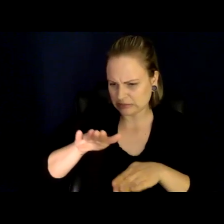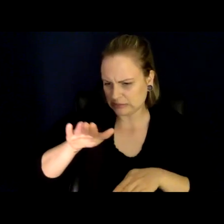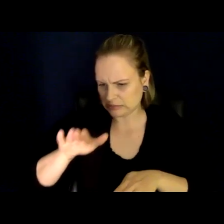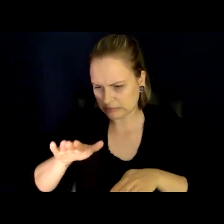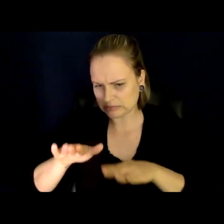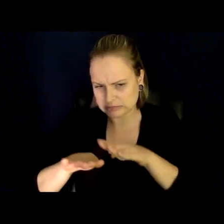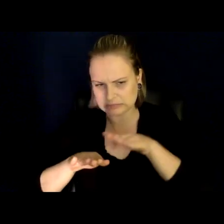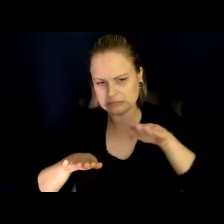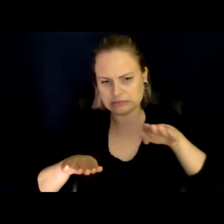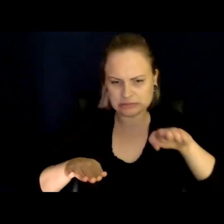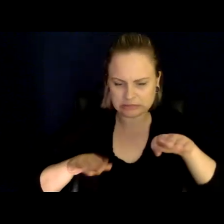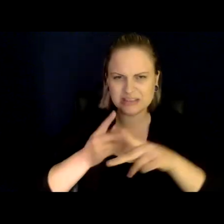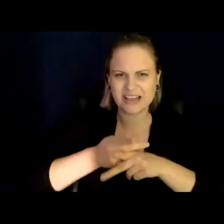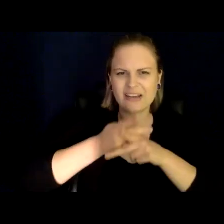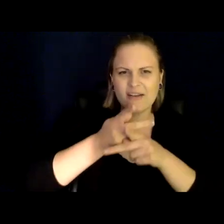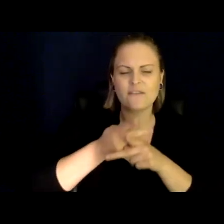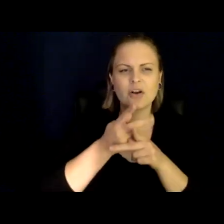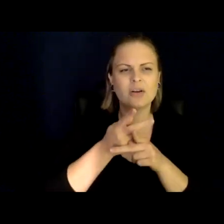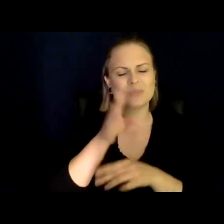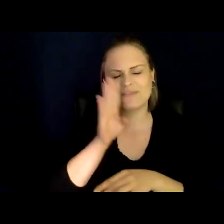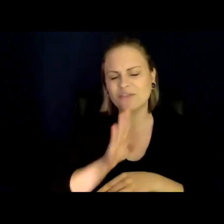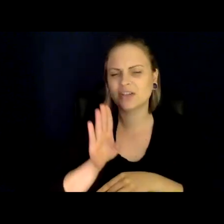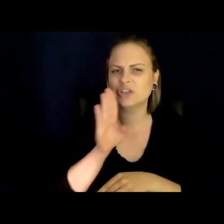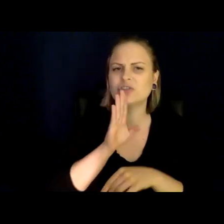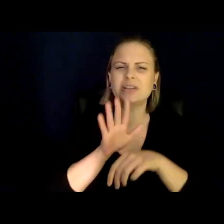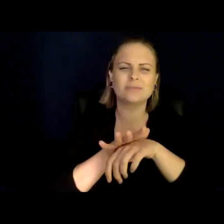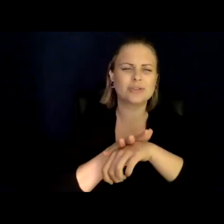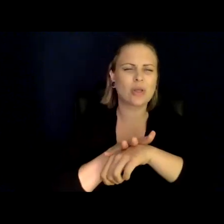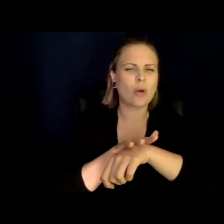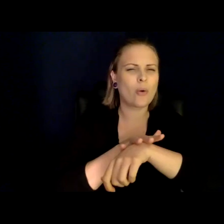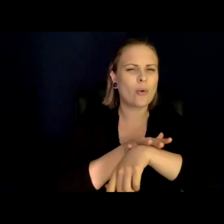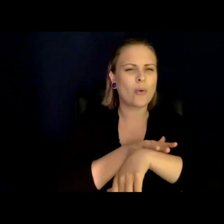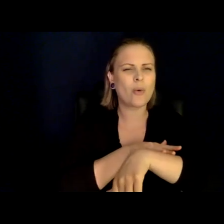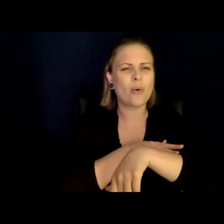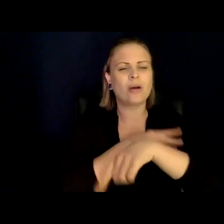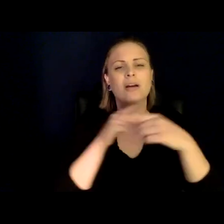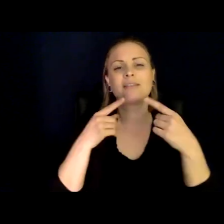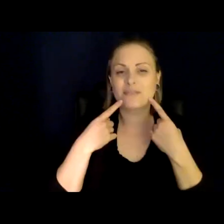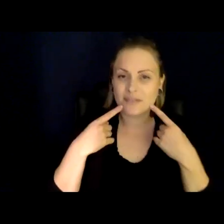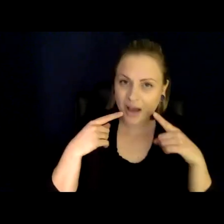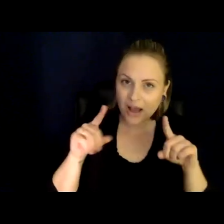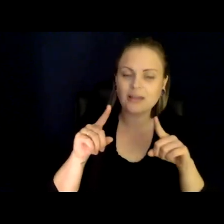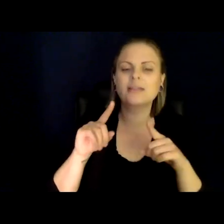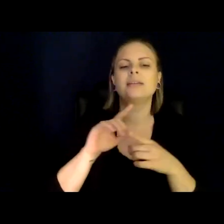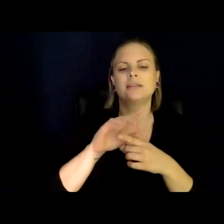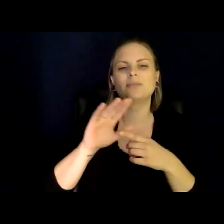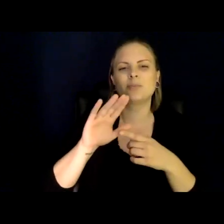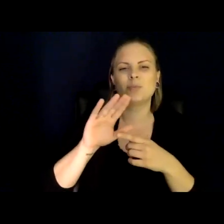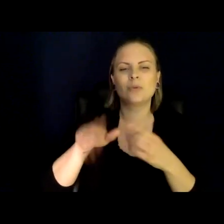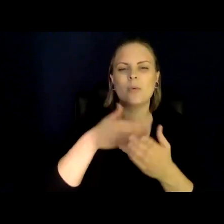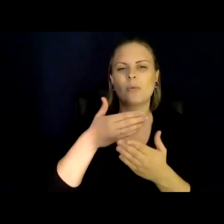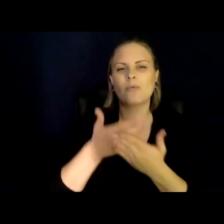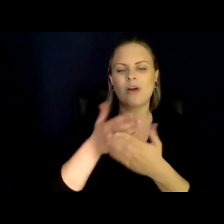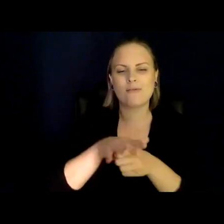wet spot. Frustratingly slow, considered movements eventually landed us on a series of rock faces in the